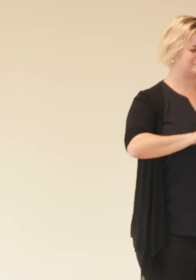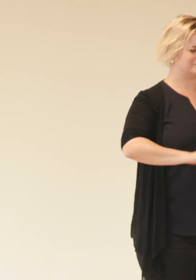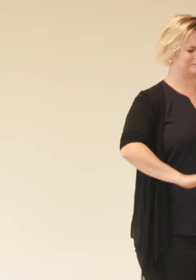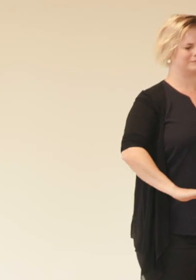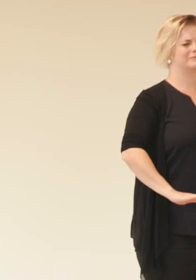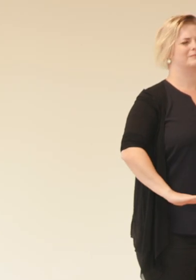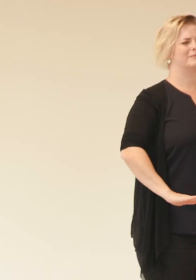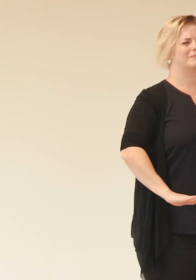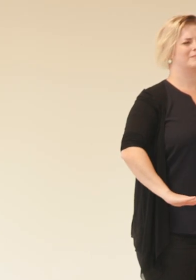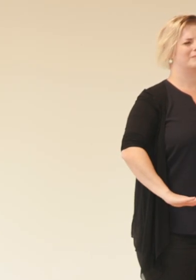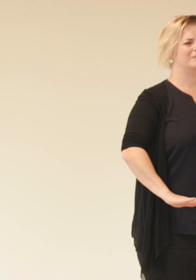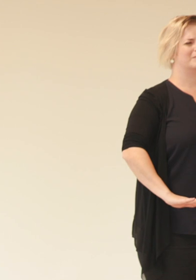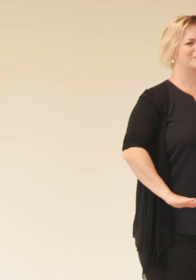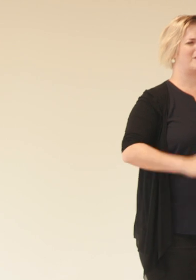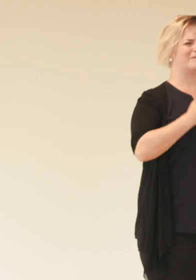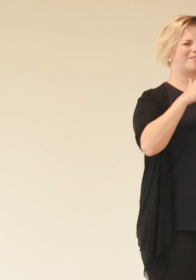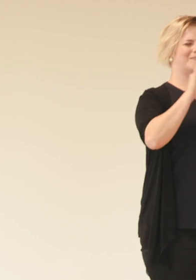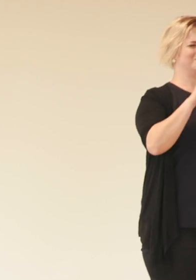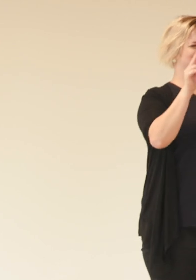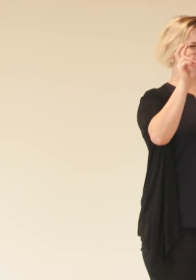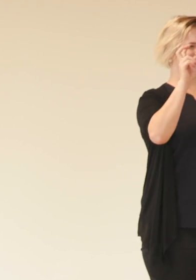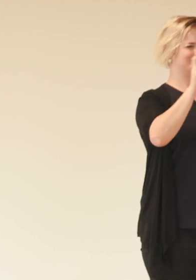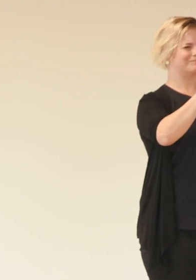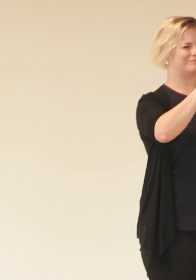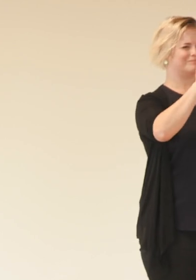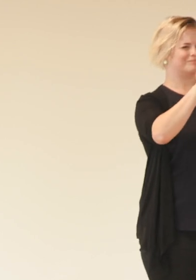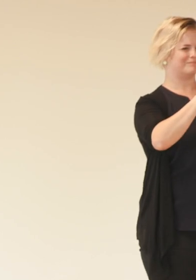in the eye of the hurricane. And